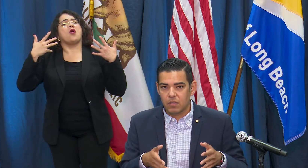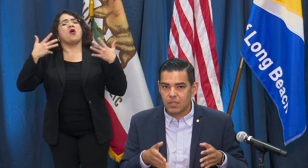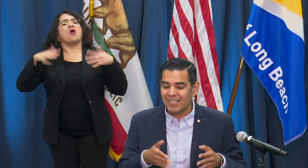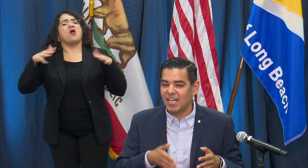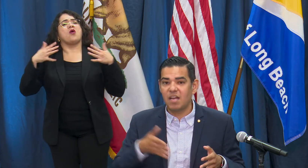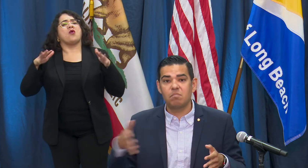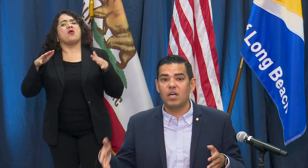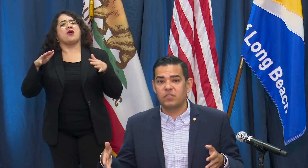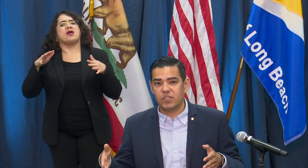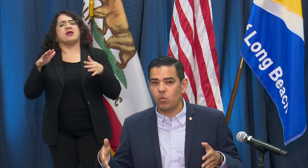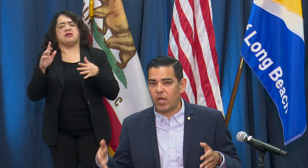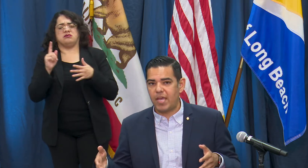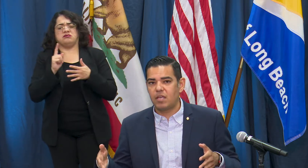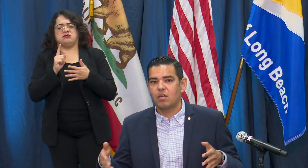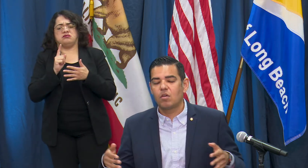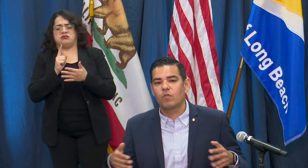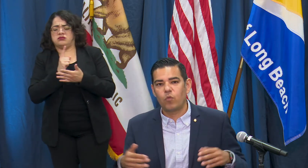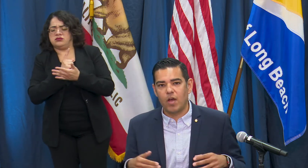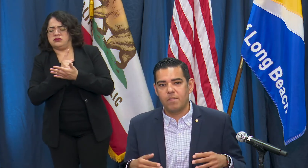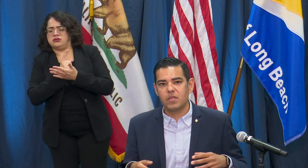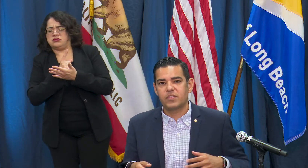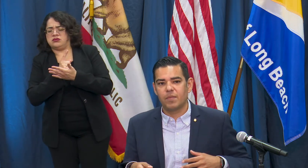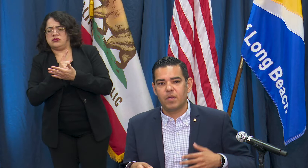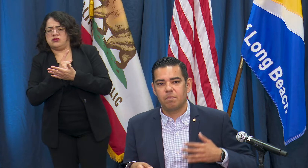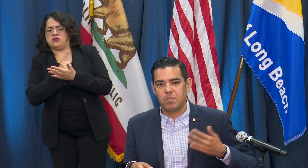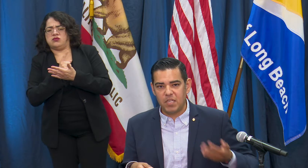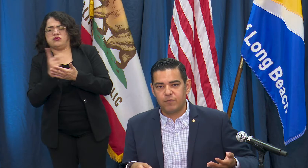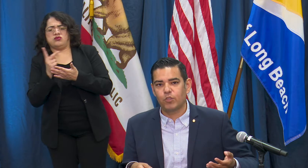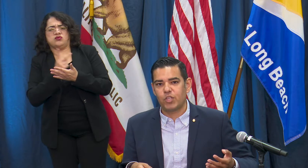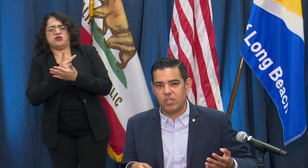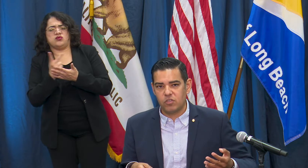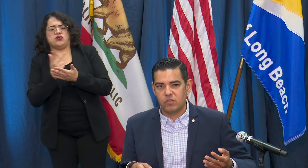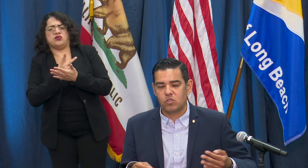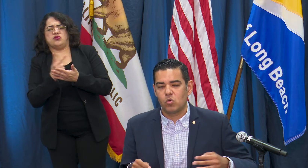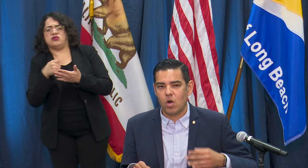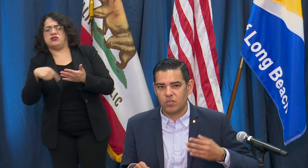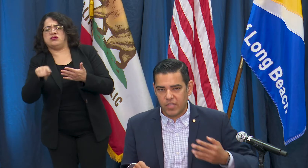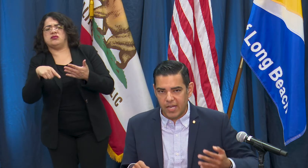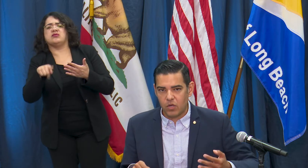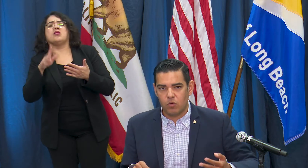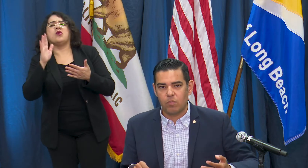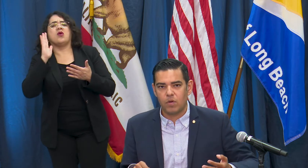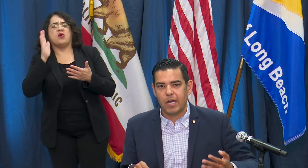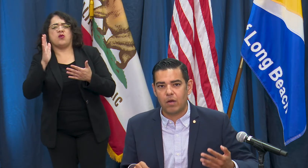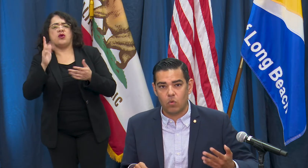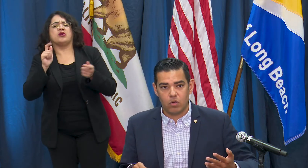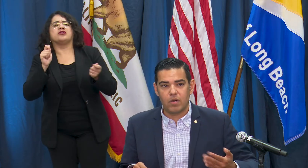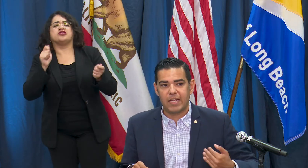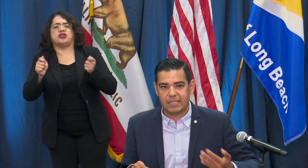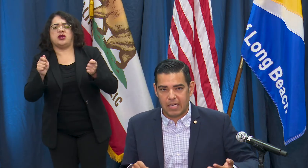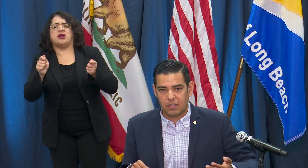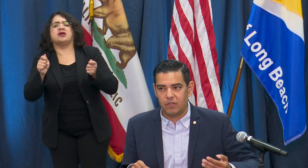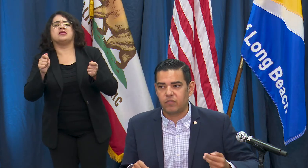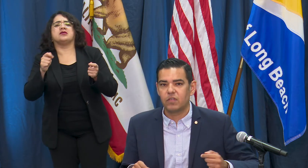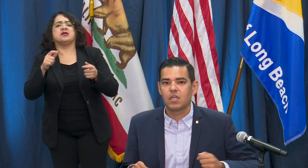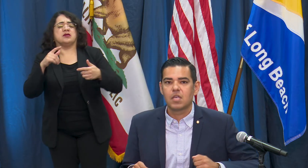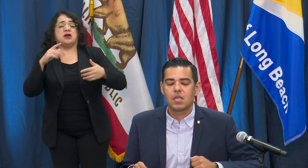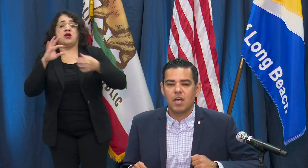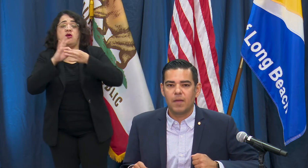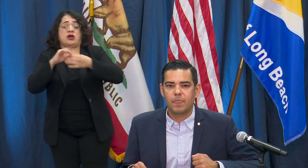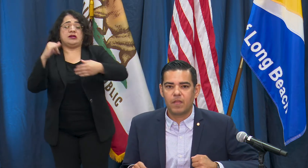weeks, not months away from some meaningful changes to our stay-at-home order and